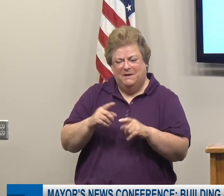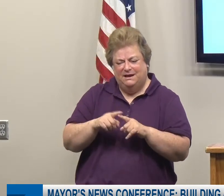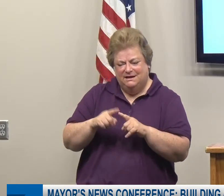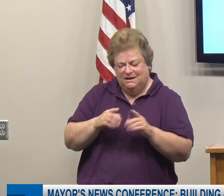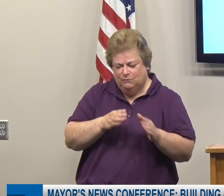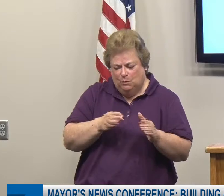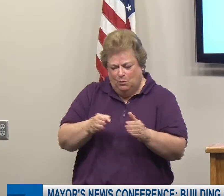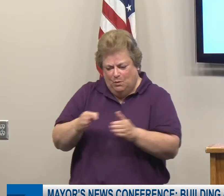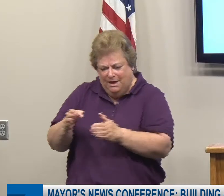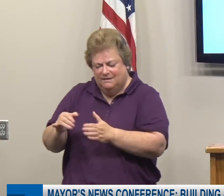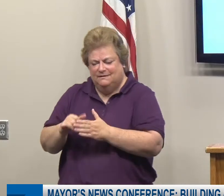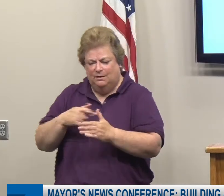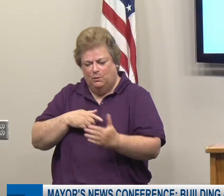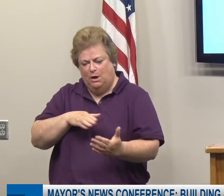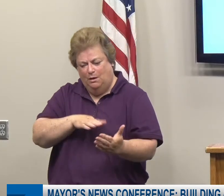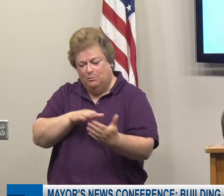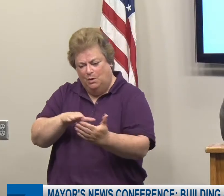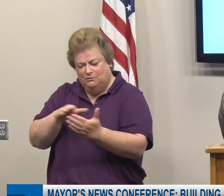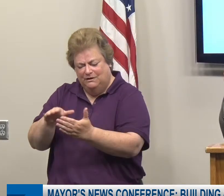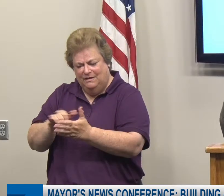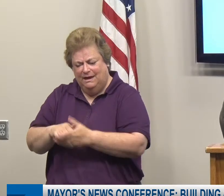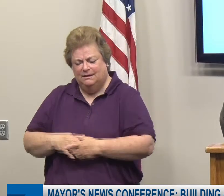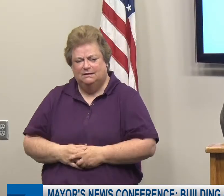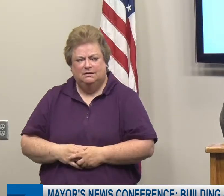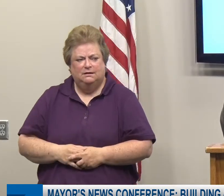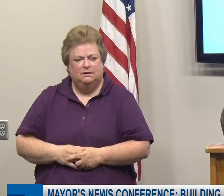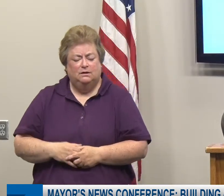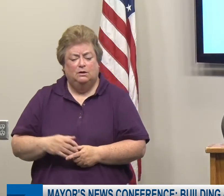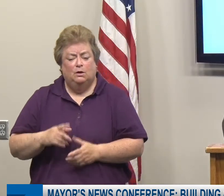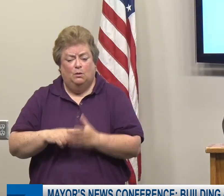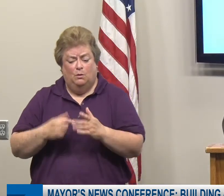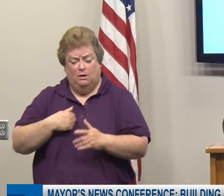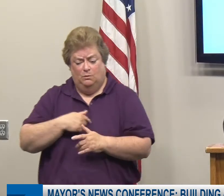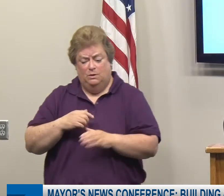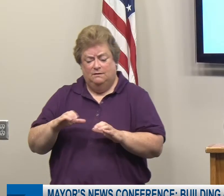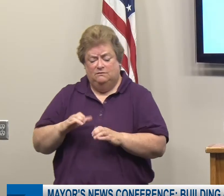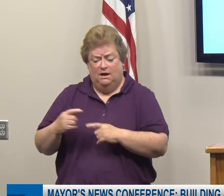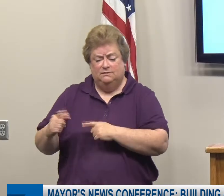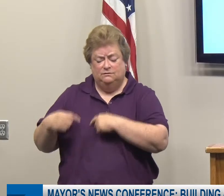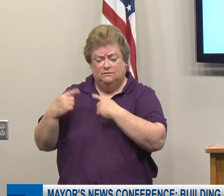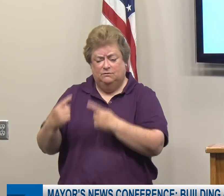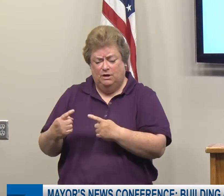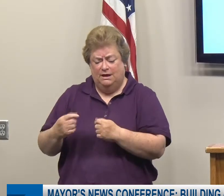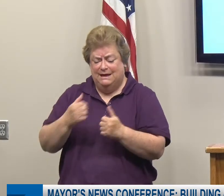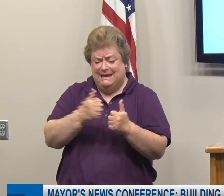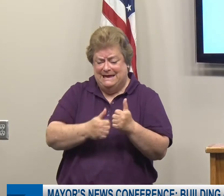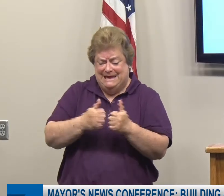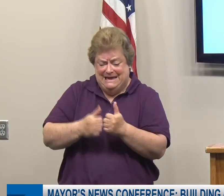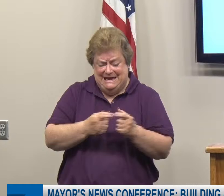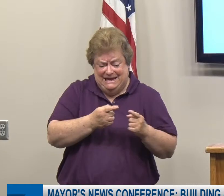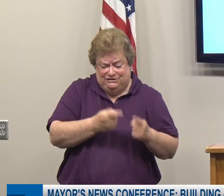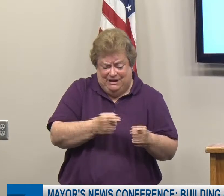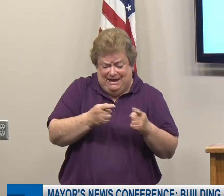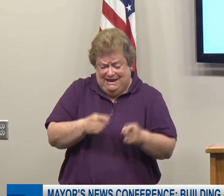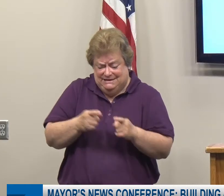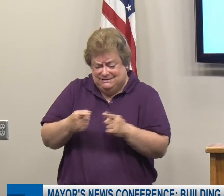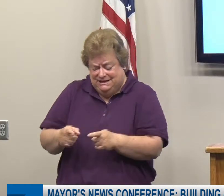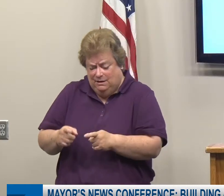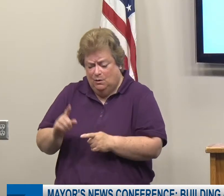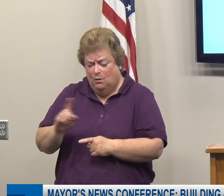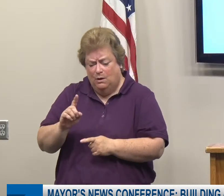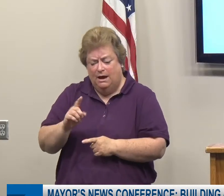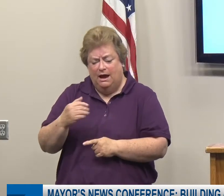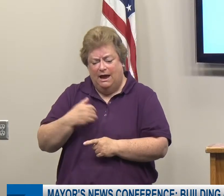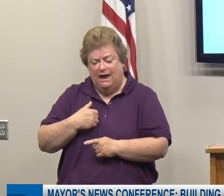this particular topic. What we have done so far is that each and every incident where there was some